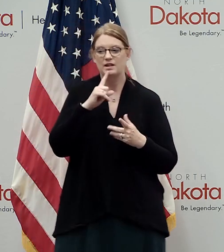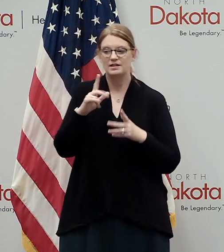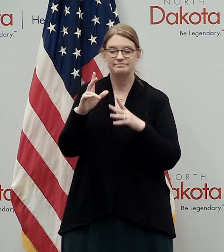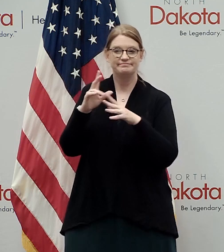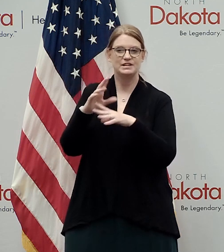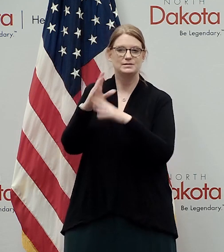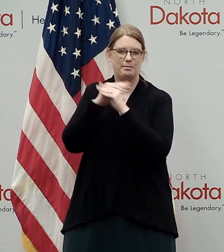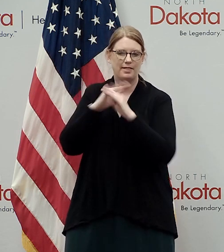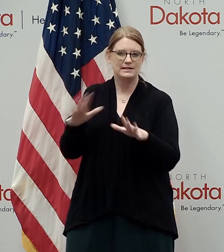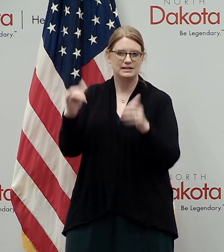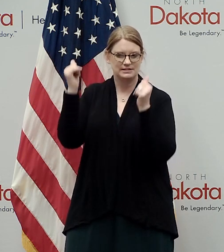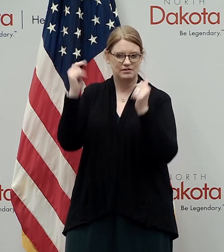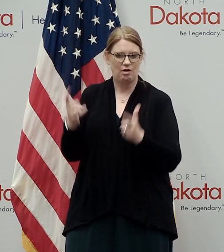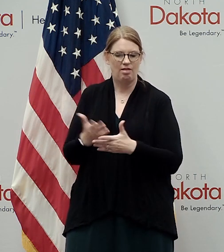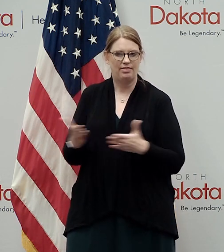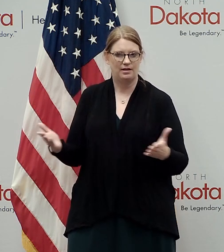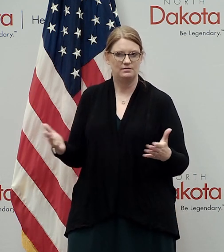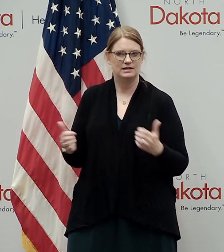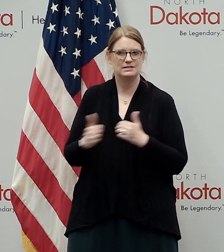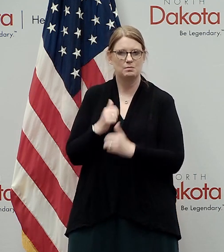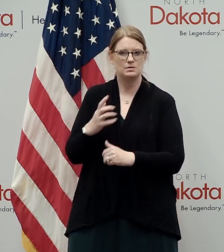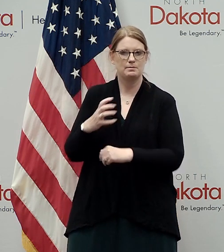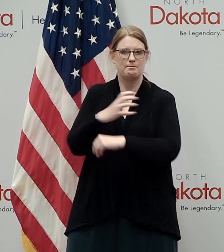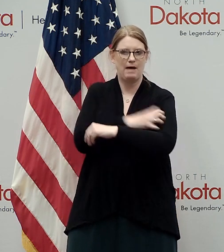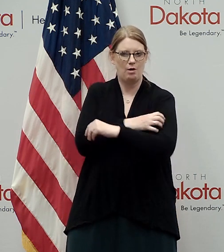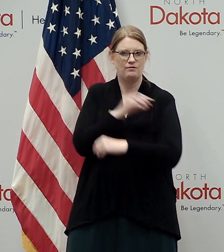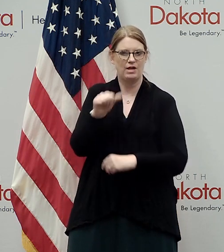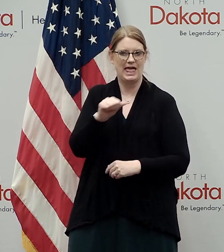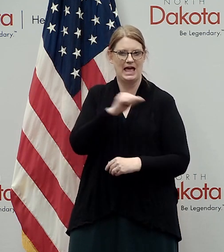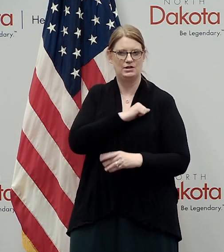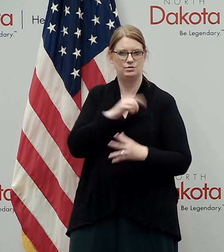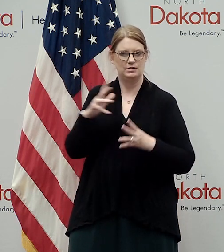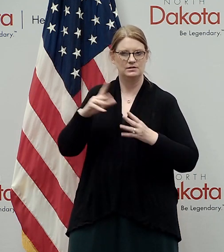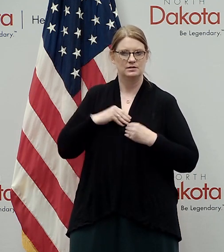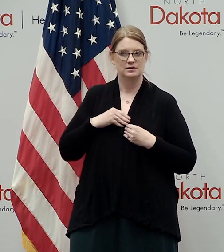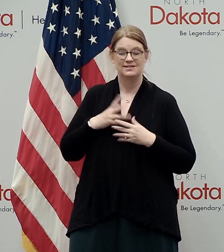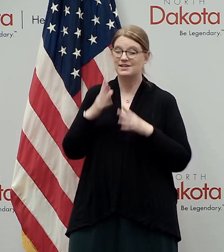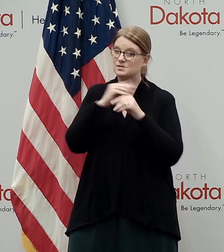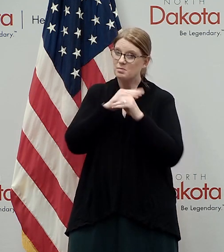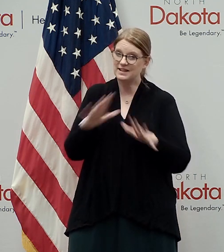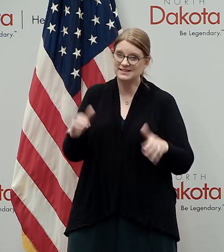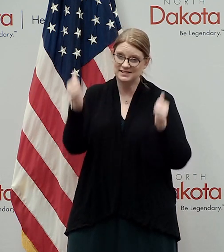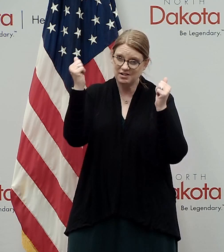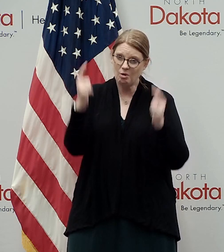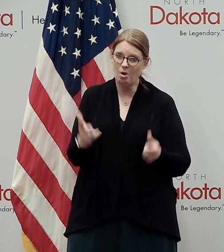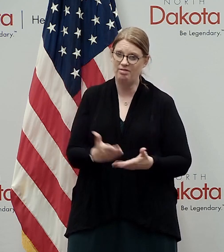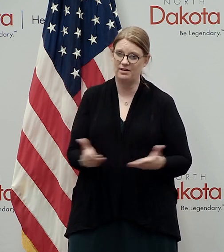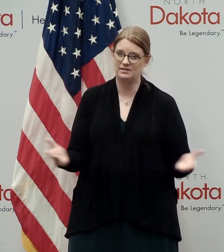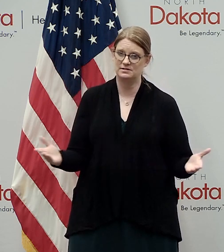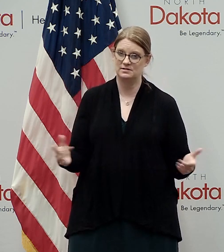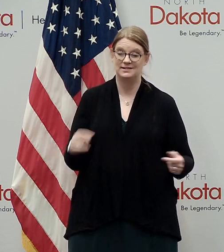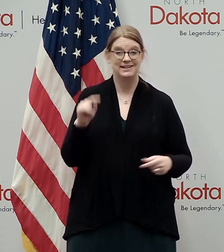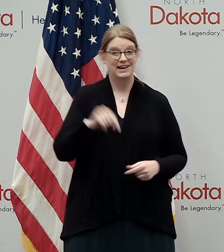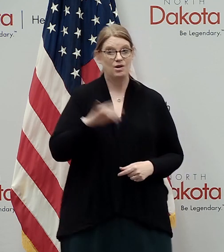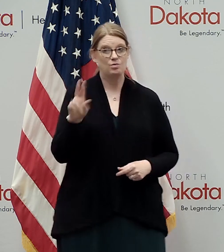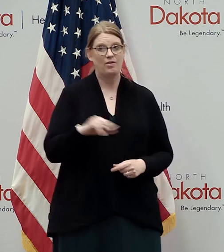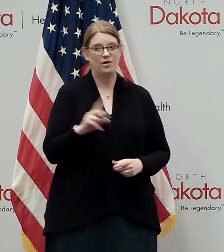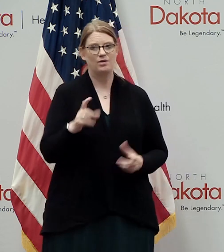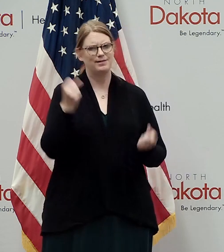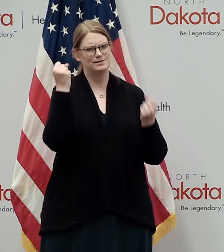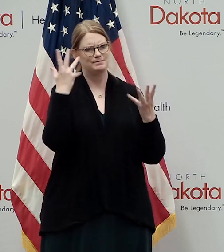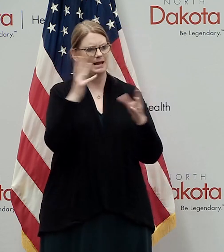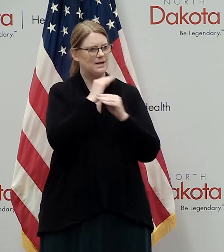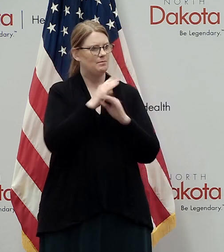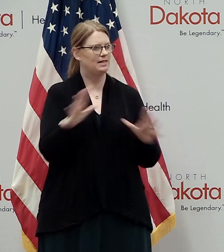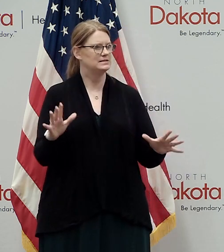in everything. This is the most powerful attitude to adopt, for there are blessings in everything." And we are blessed here in North Dakota.